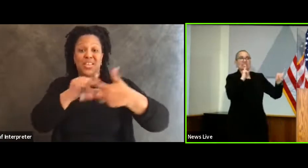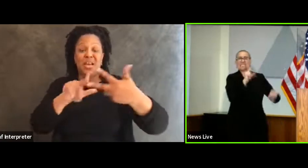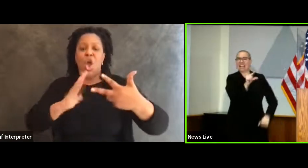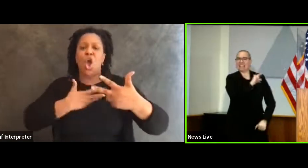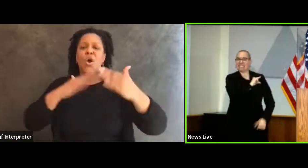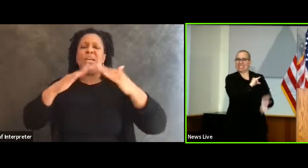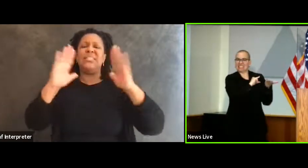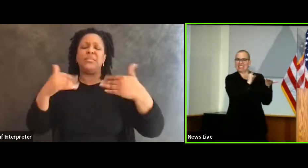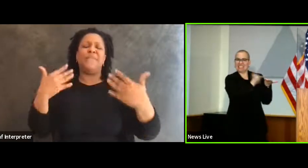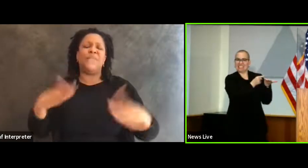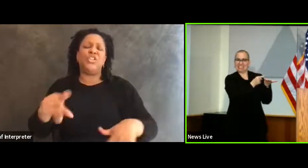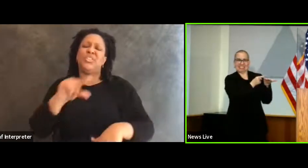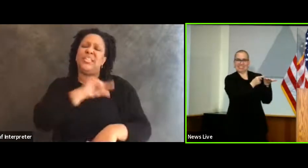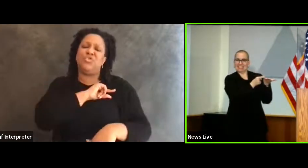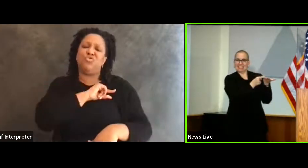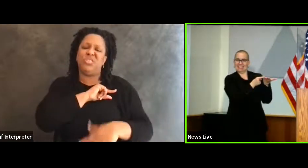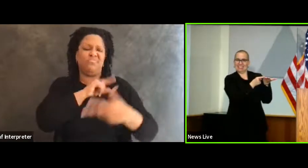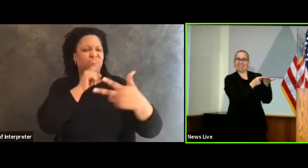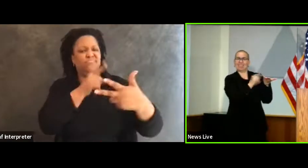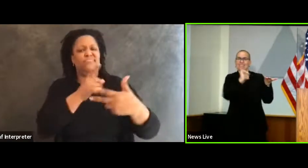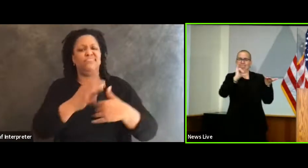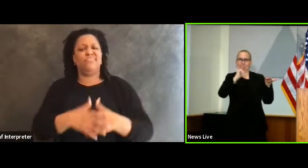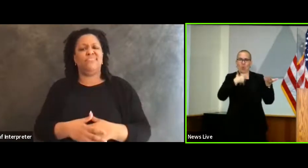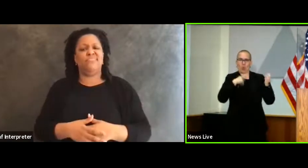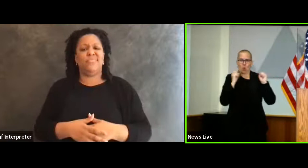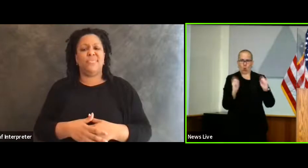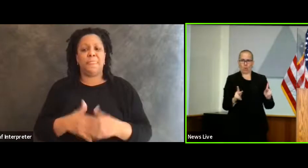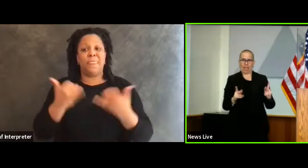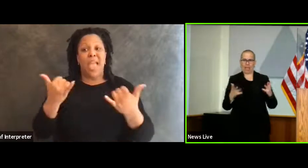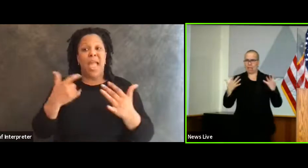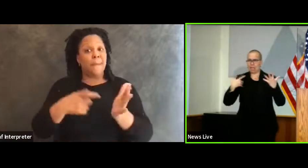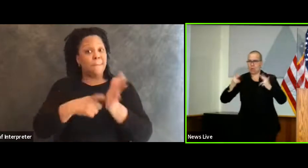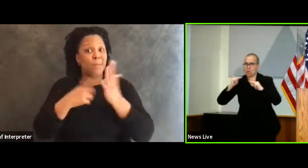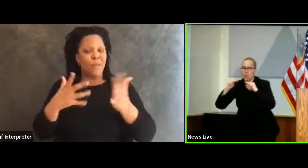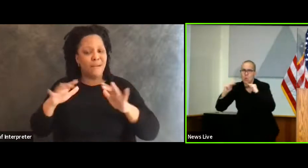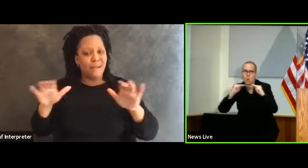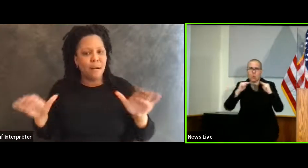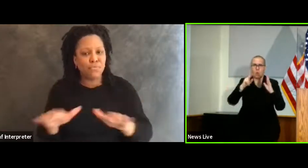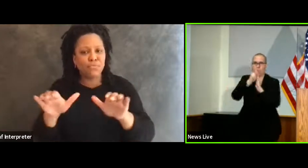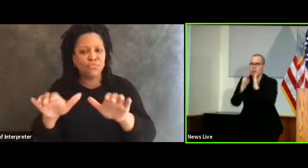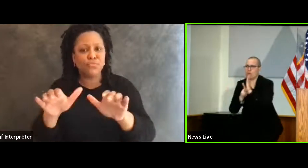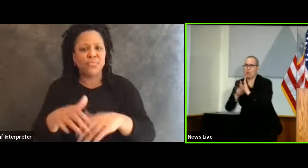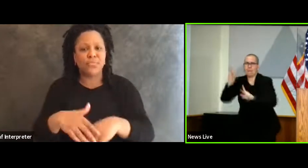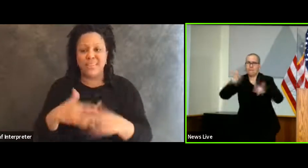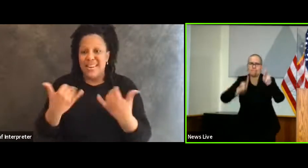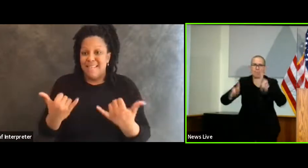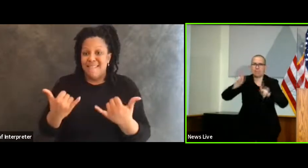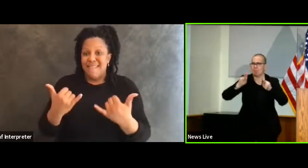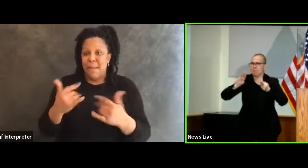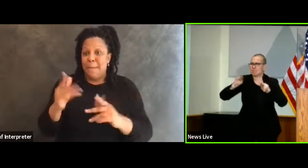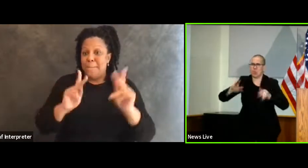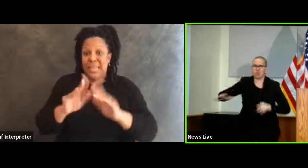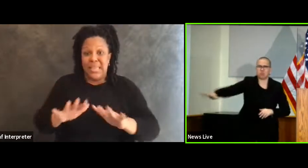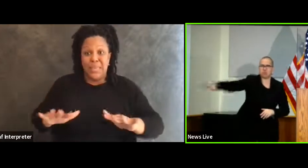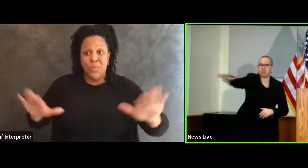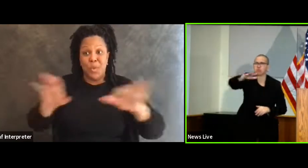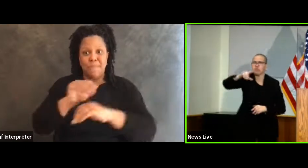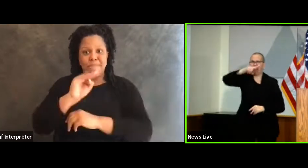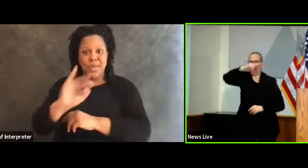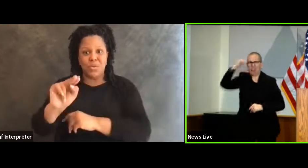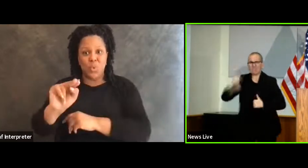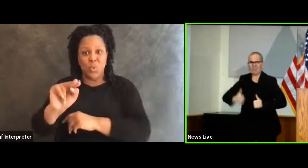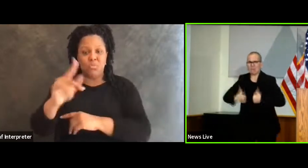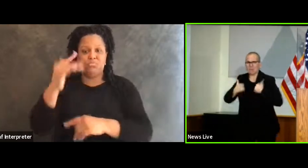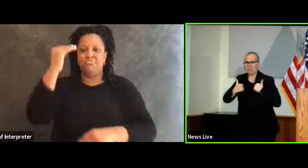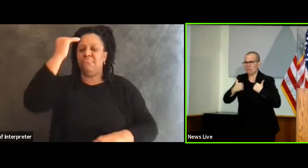we enter negotiations, I recognize that this is a moment where all Minnesotans of conscience fear that Black Lives Mattering will become a political or partisan